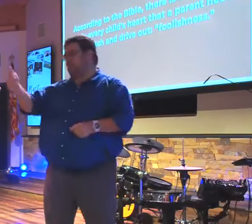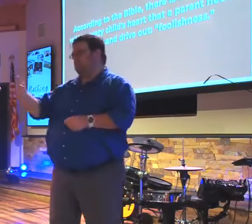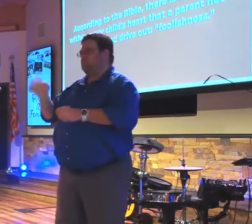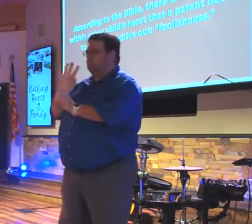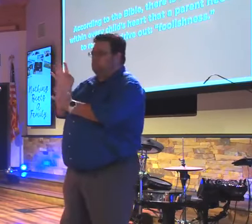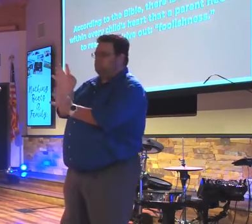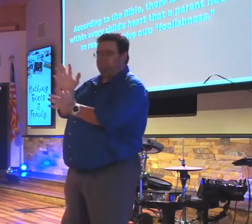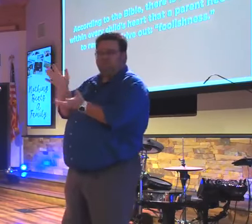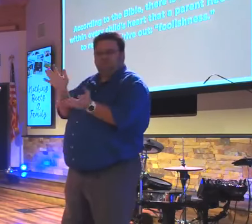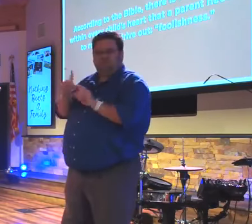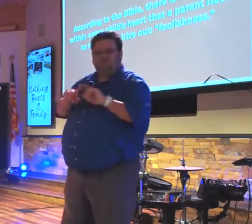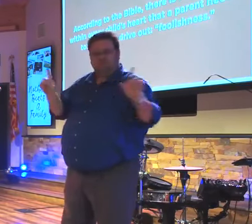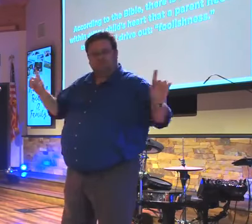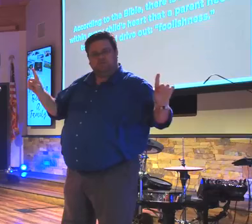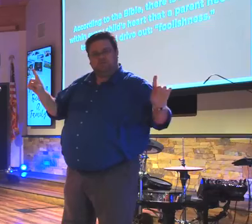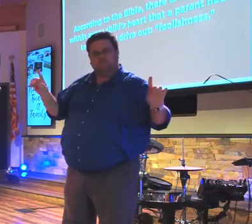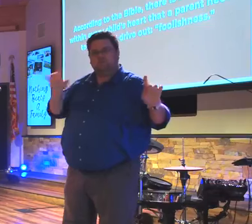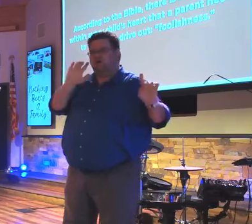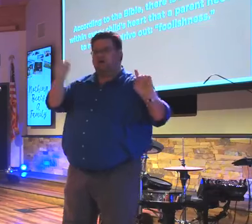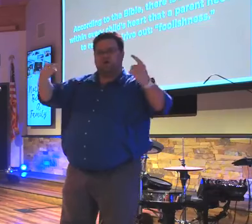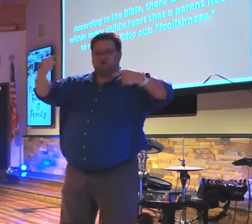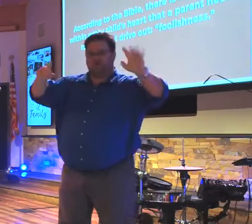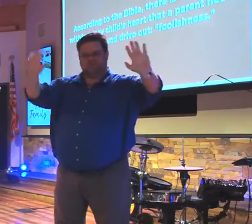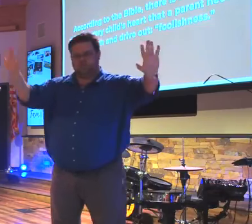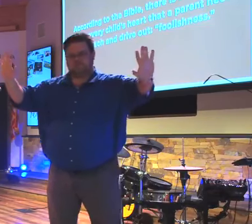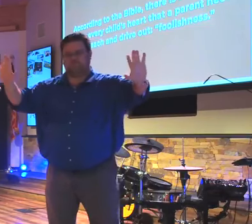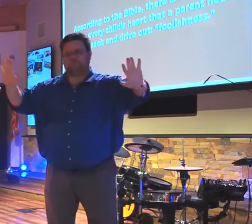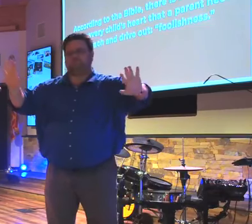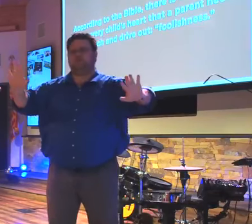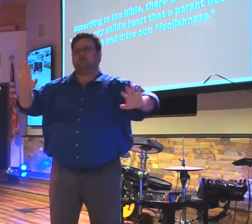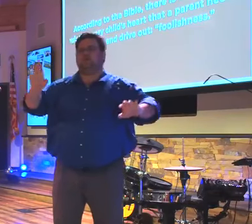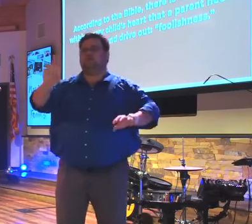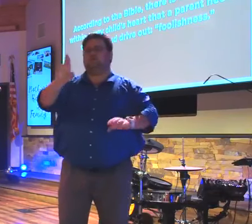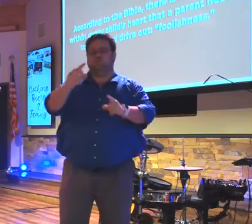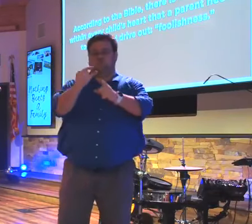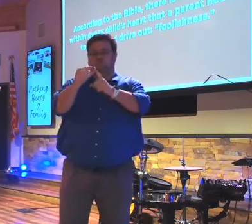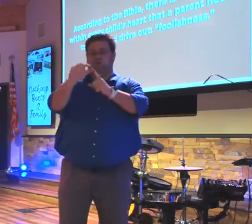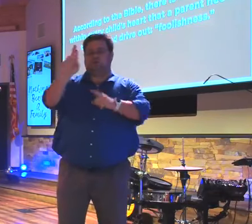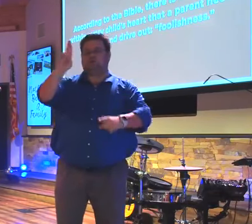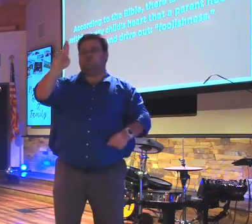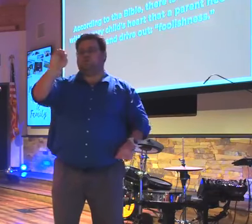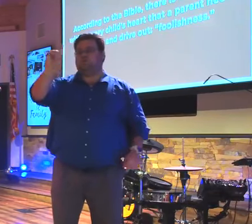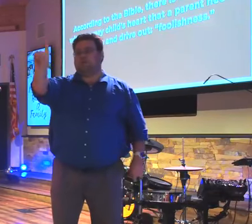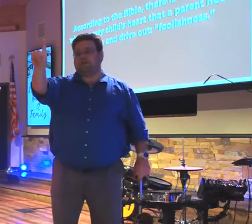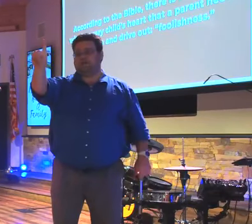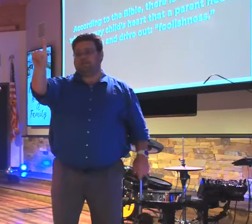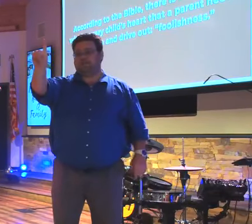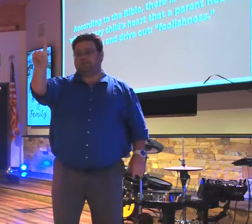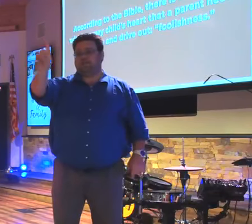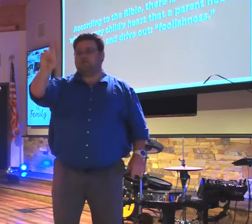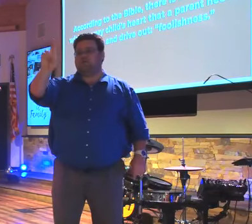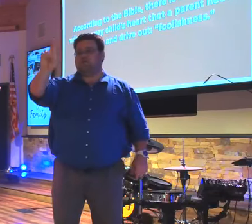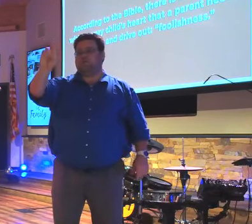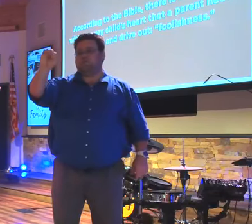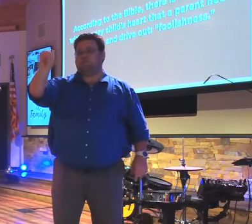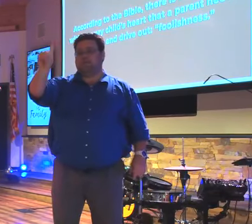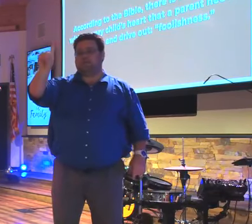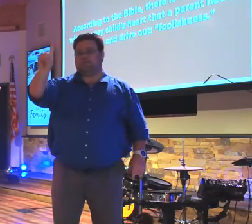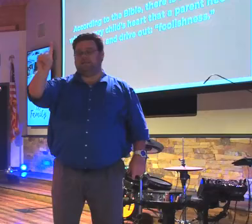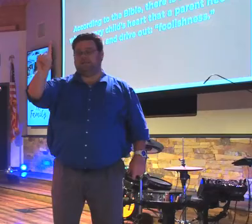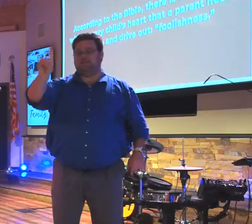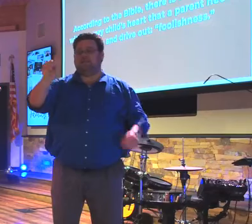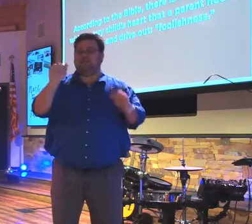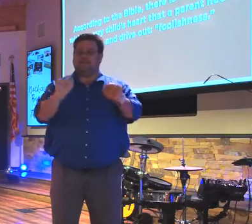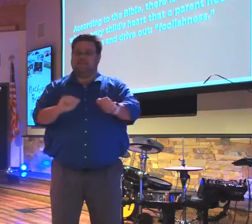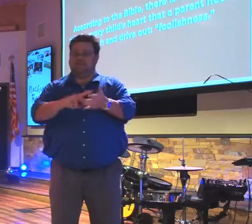issue. What I want to do is bring this out. The word rod, when it says the rod of correction, that word rod